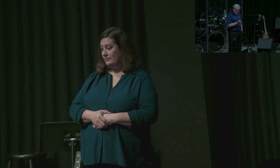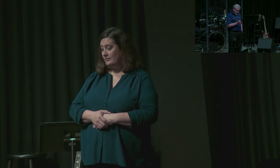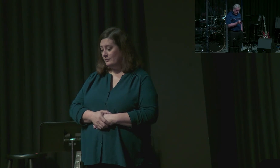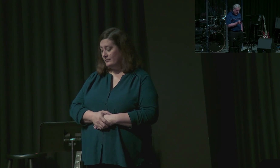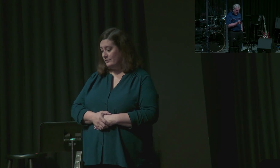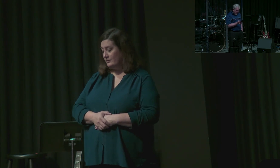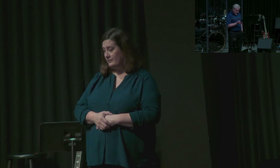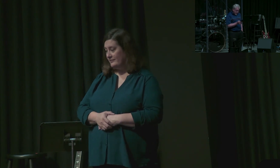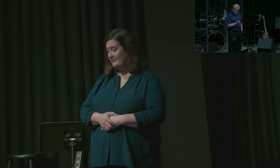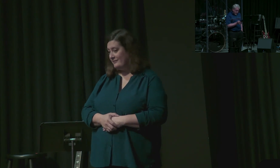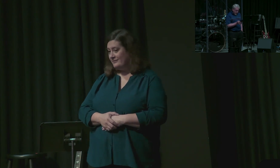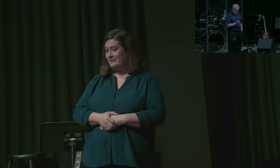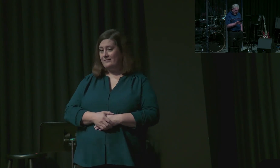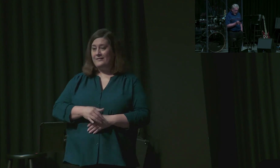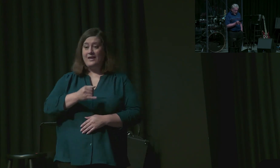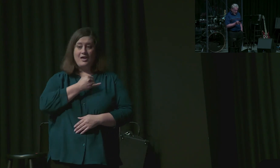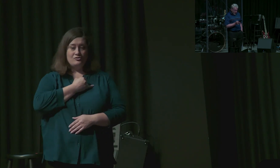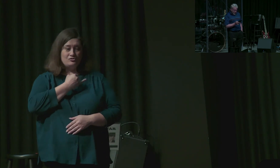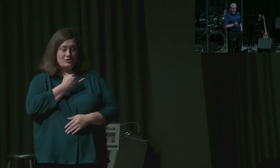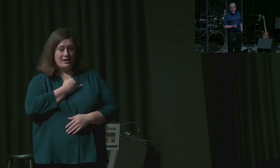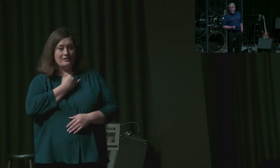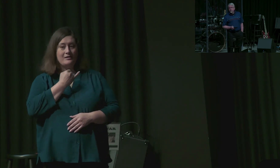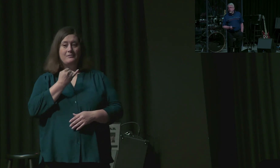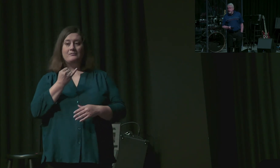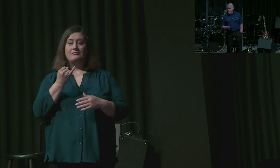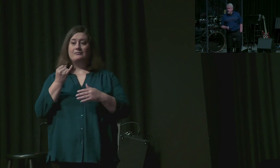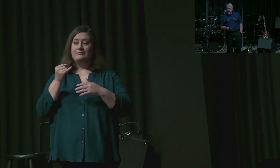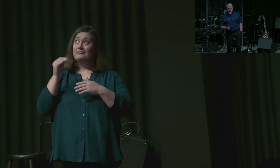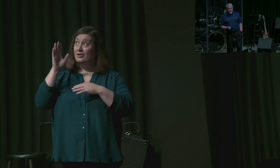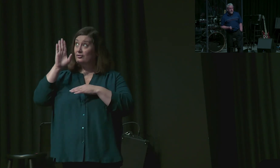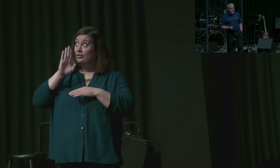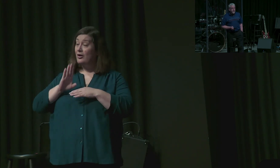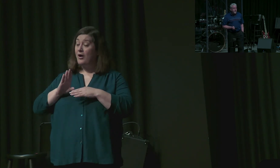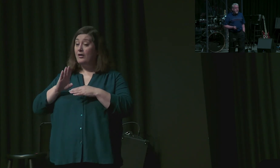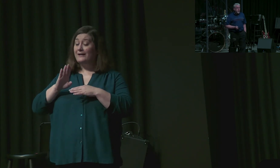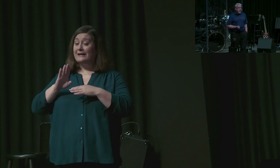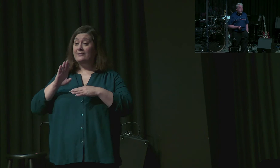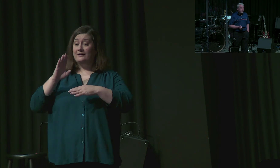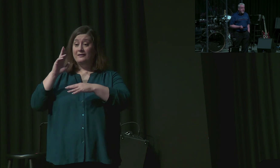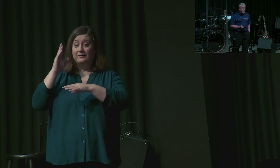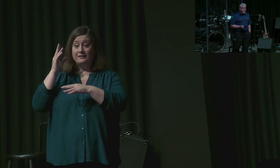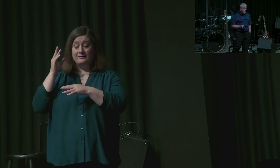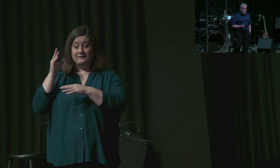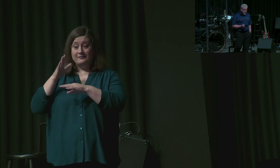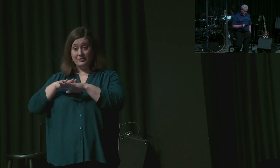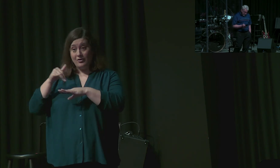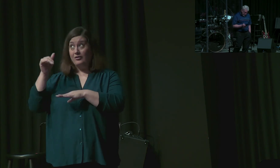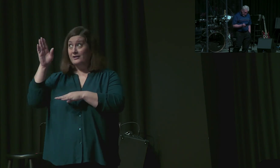Jacob invokes God in three significant ways.